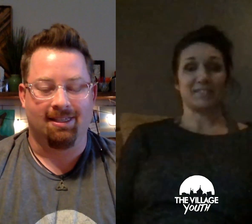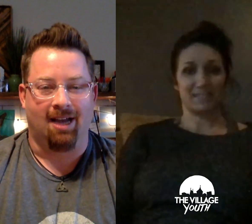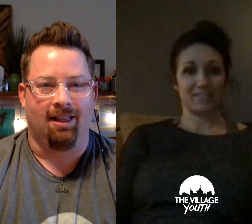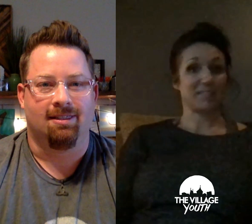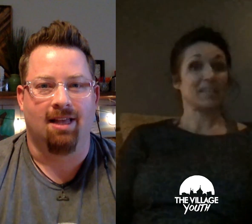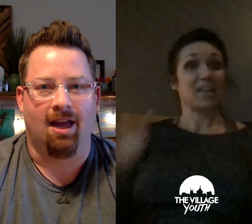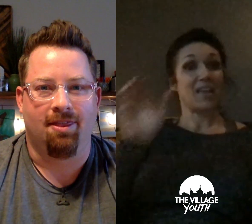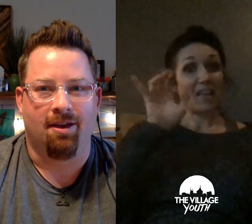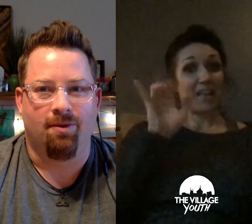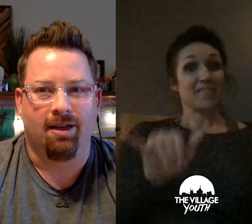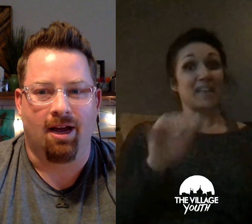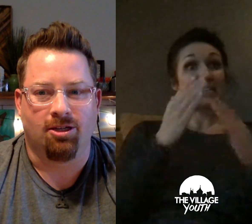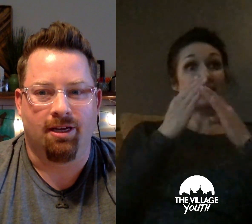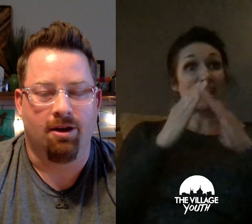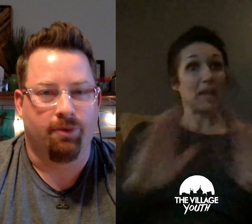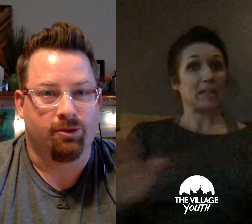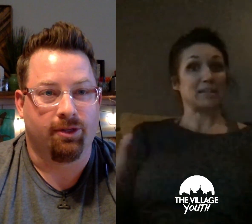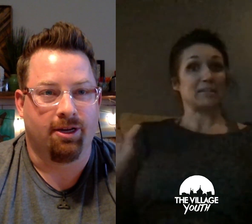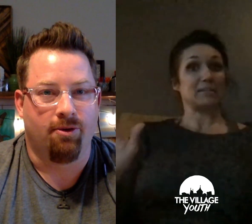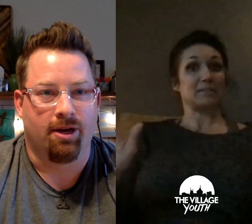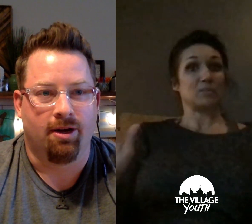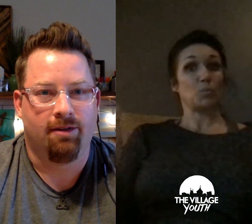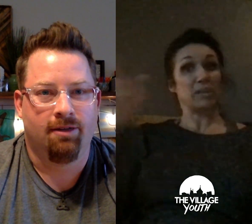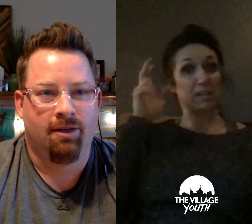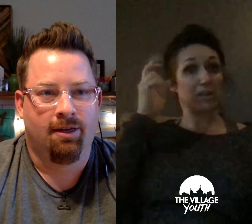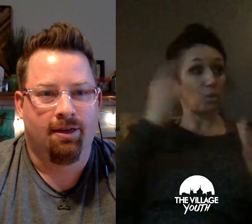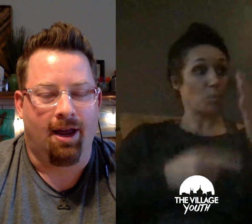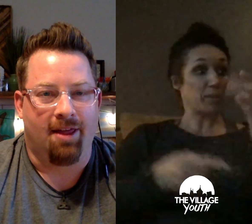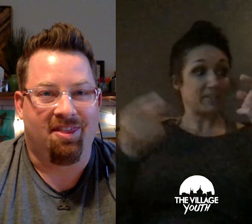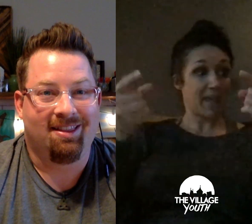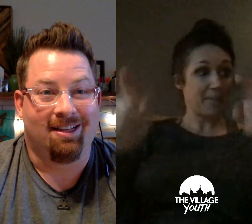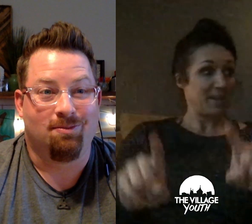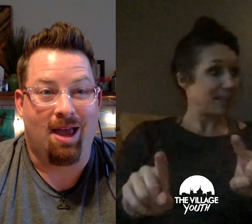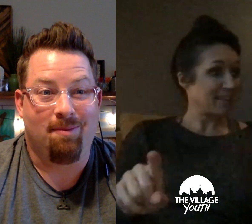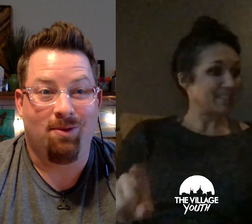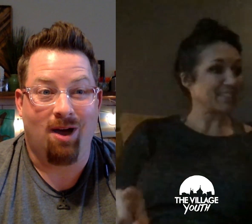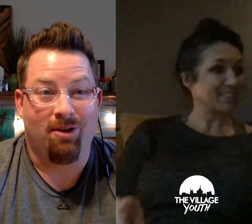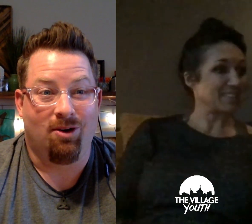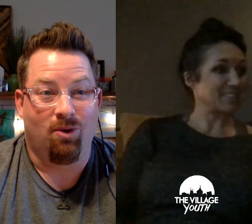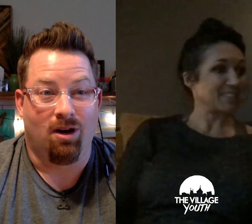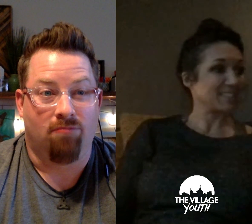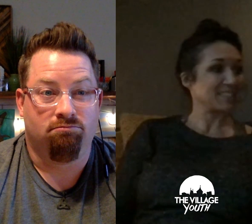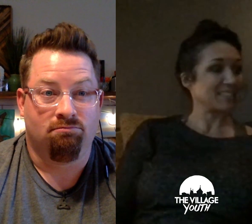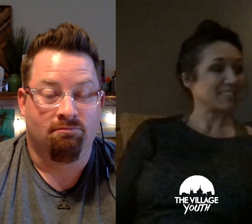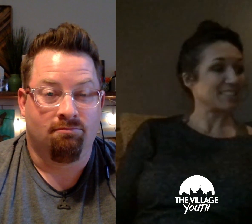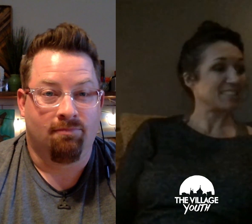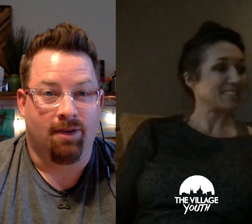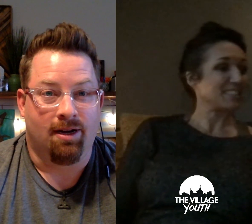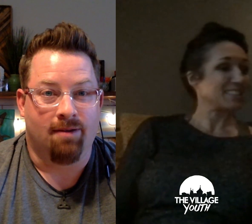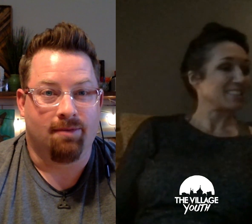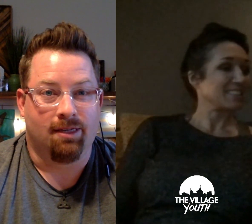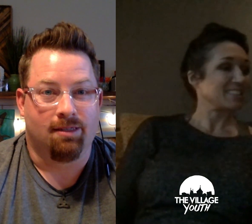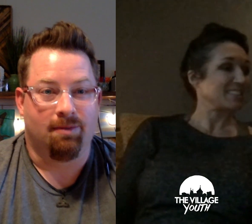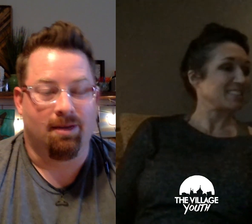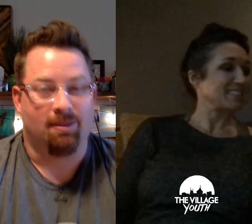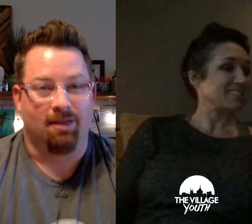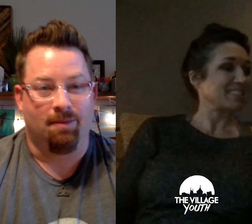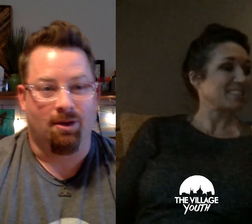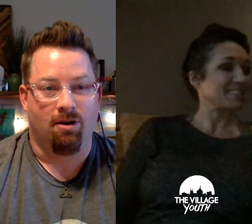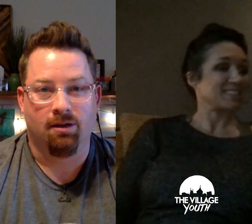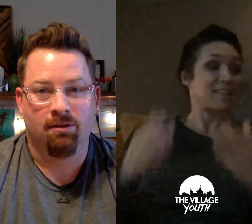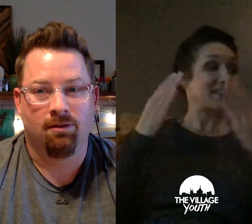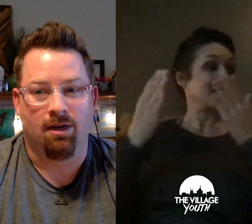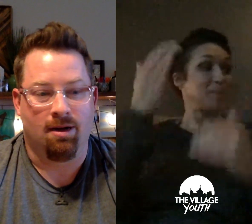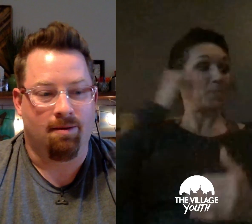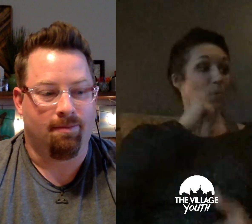And it's in the silence that I think we can actually hear what's really going on. And I think that's maybe why we don't want it. Because sometimes it can